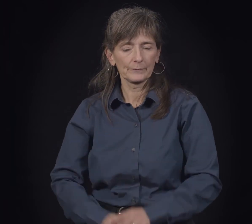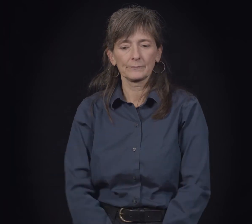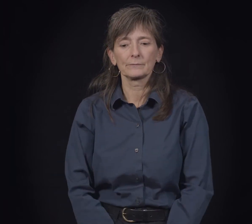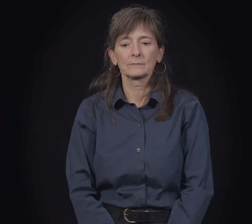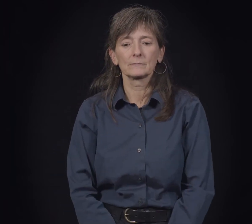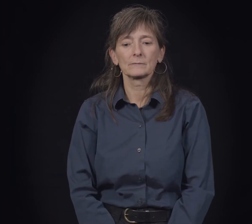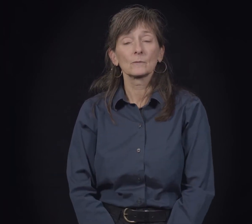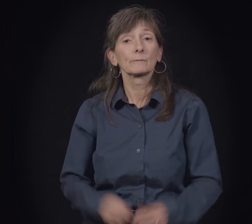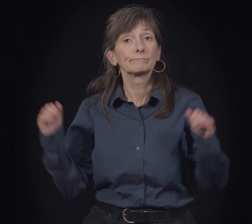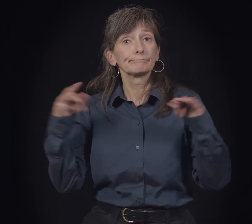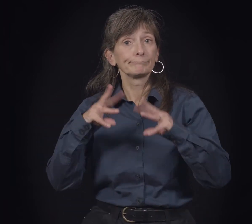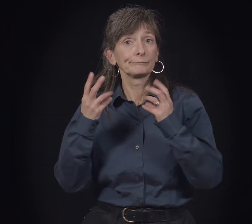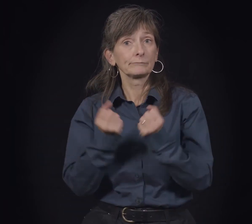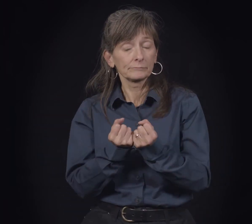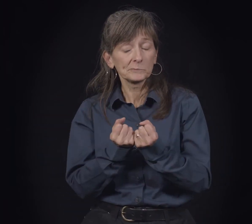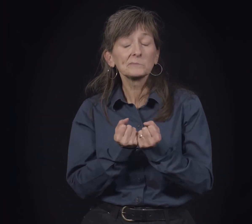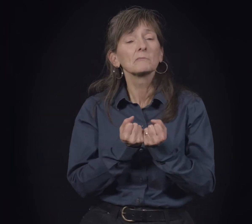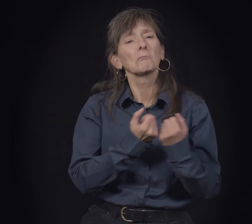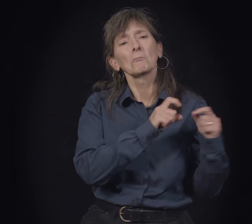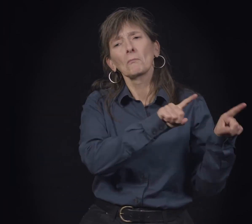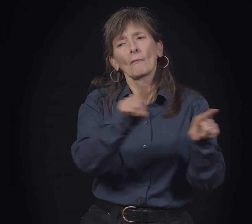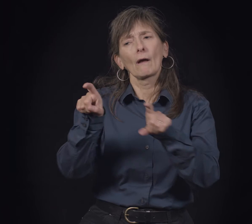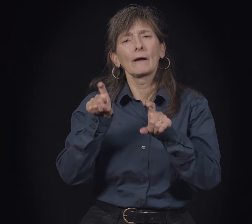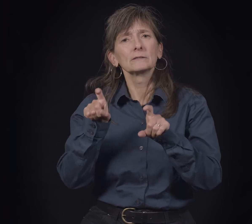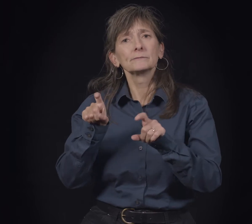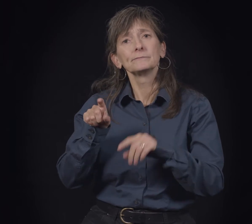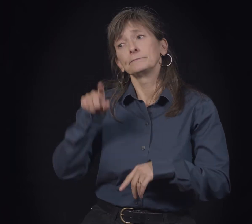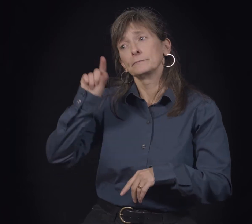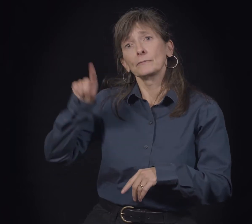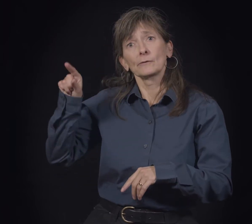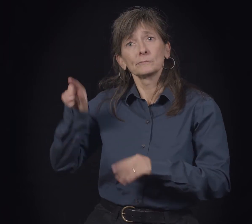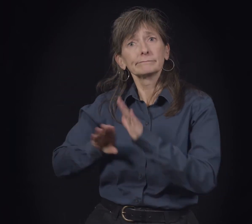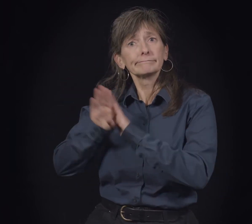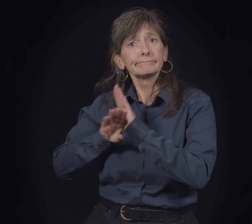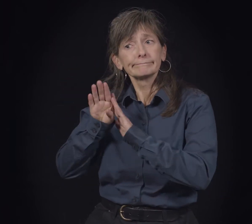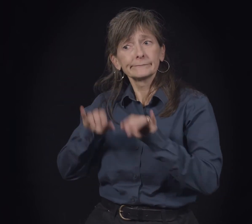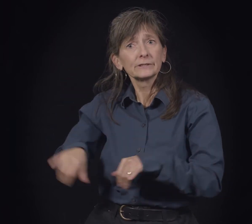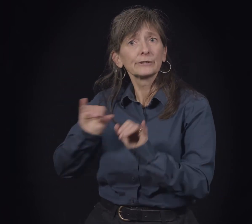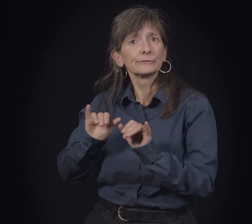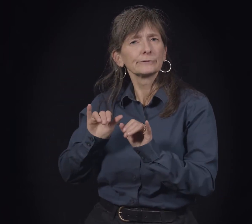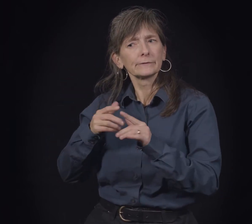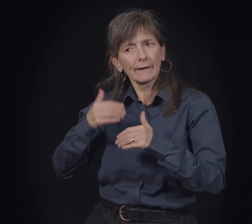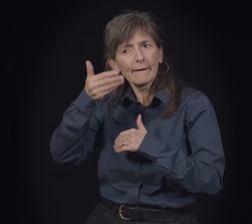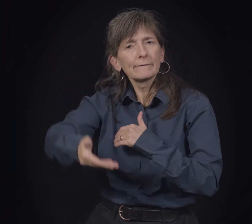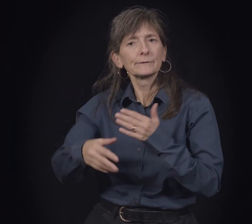Participants were asked their thoughts on how government should develop and review standards. The feedback